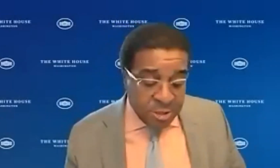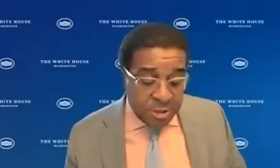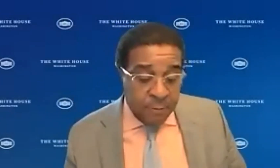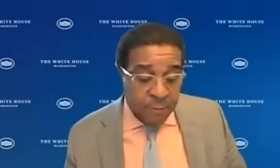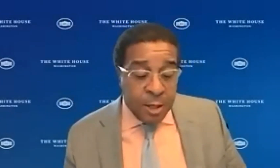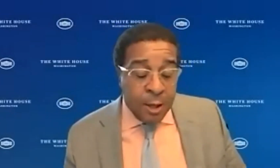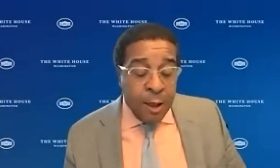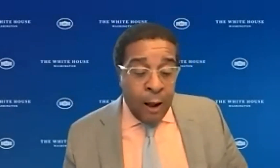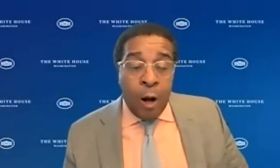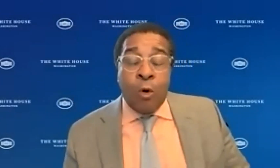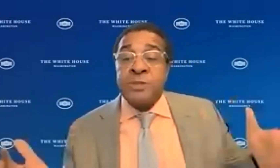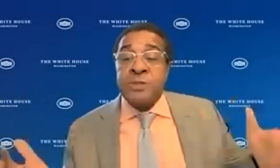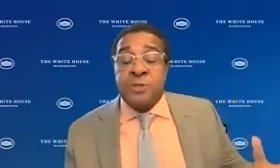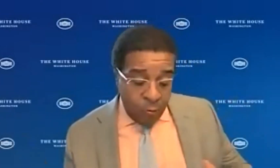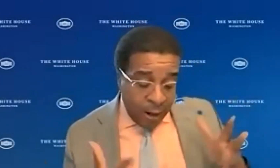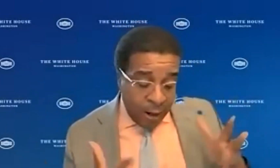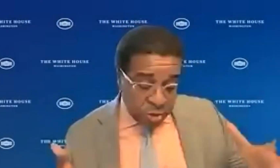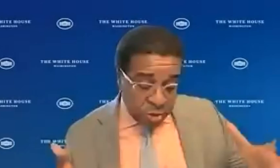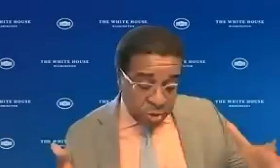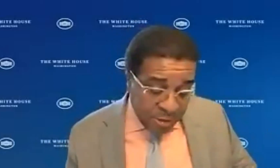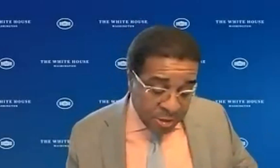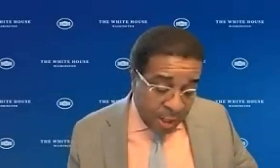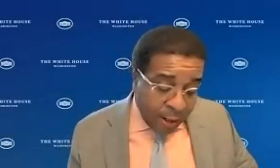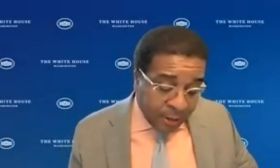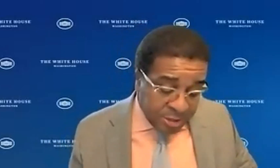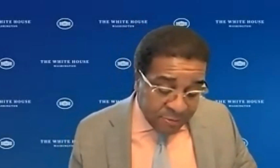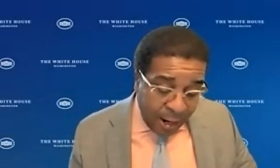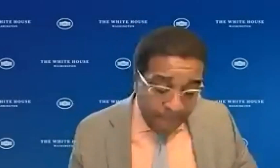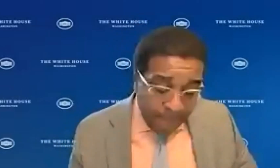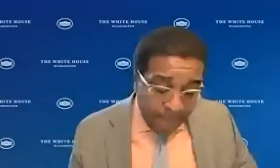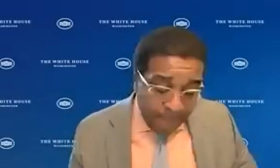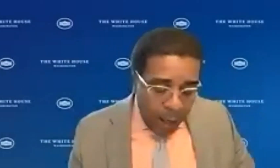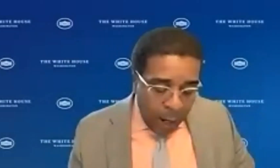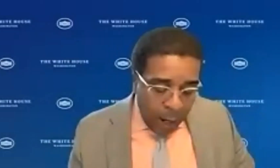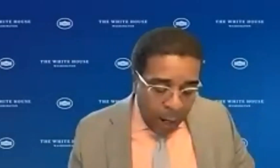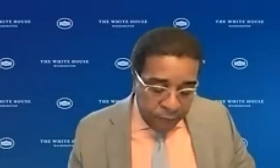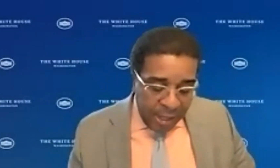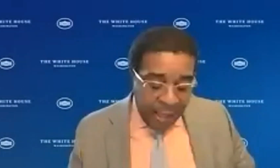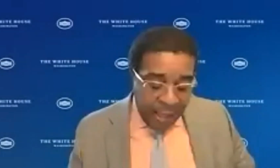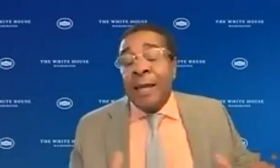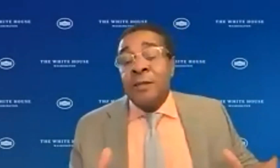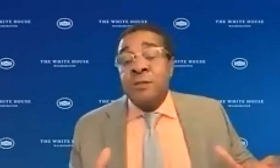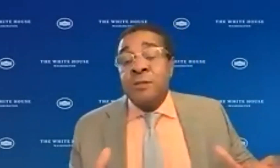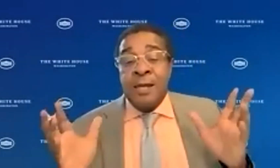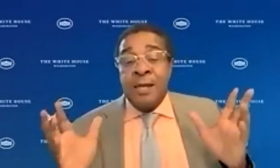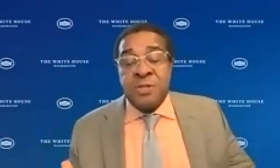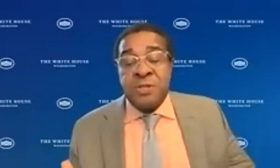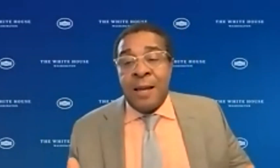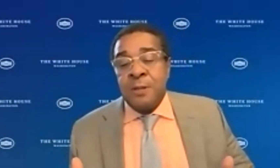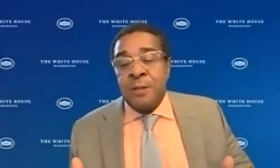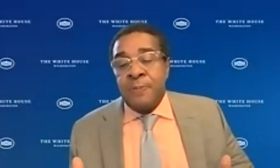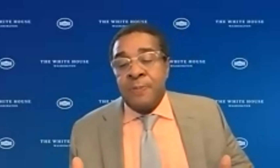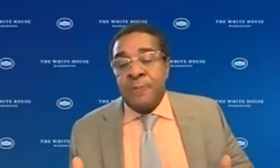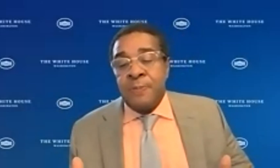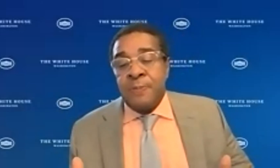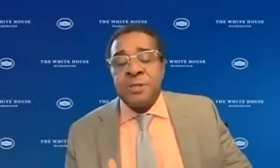coordinate systems across the way while trying to do this all at the same time. And as was mentioned by